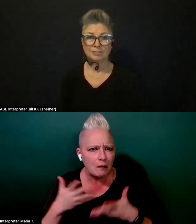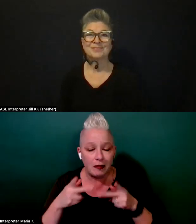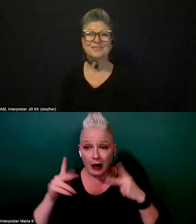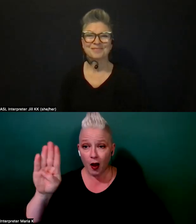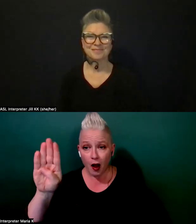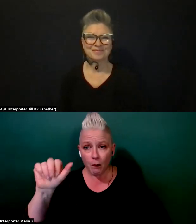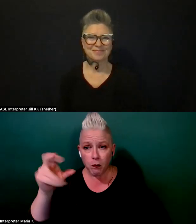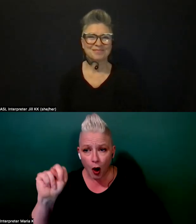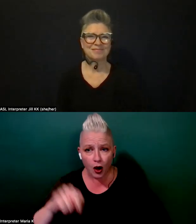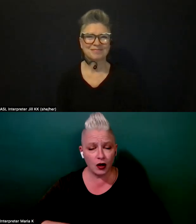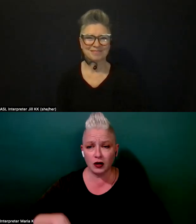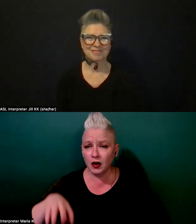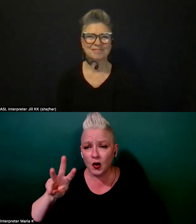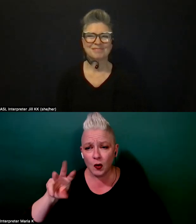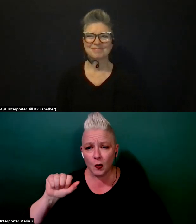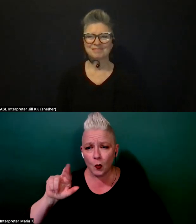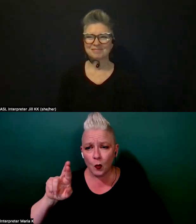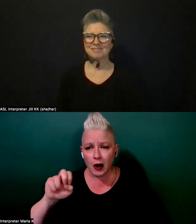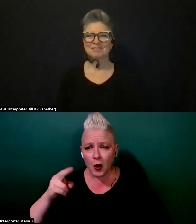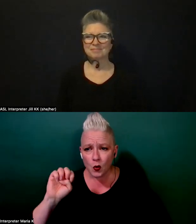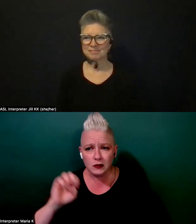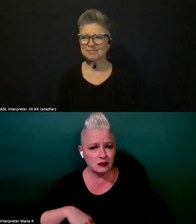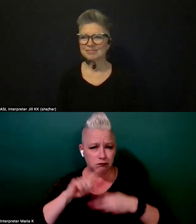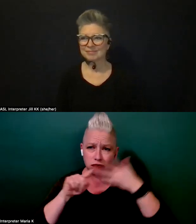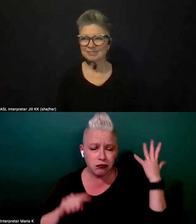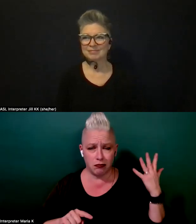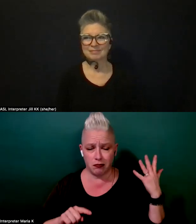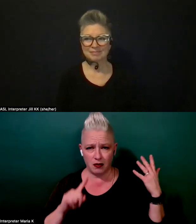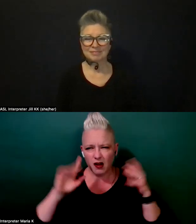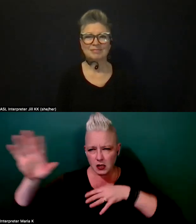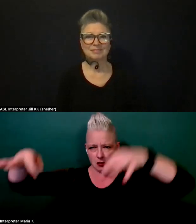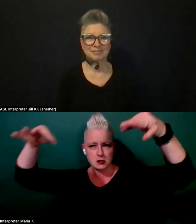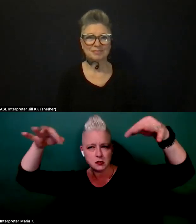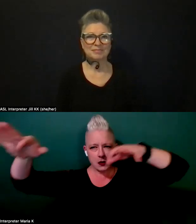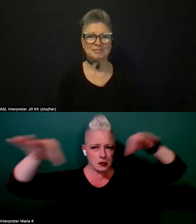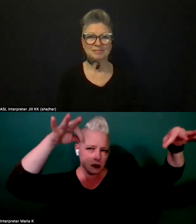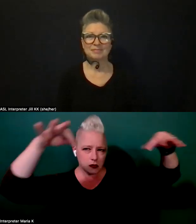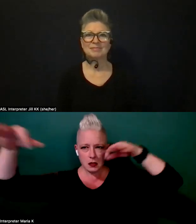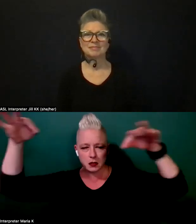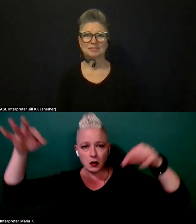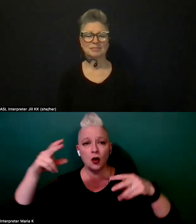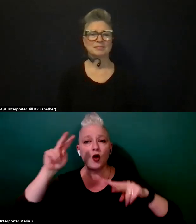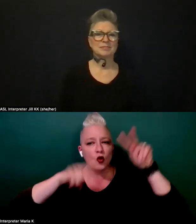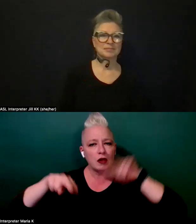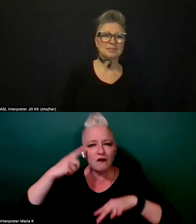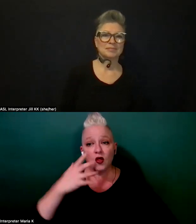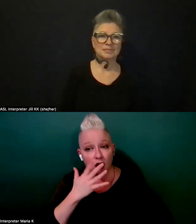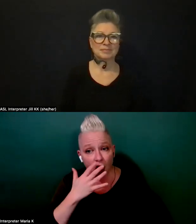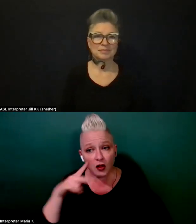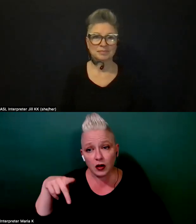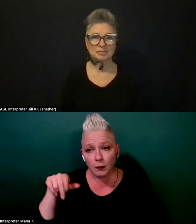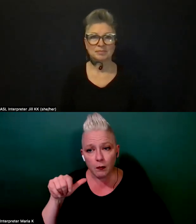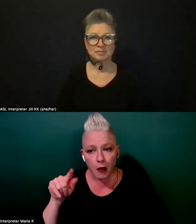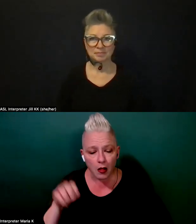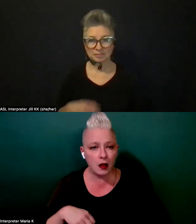barns and warehouses and you're looking at things in real life and you're looking at things like your color palette. So looking at